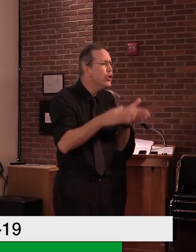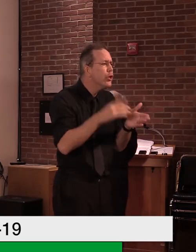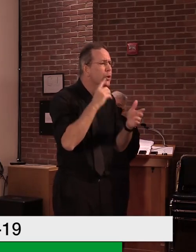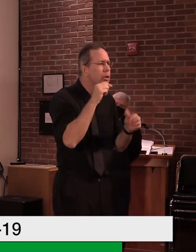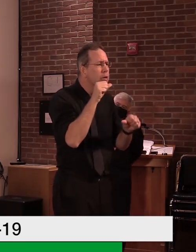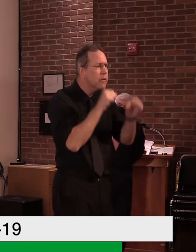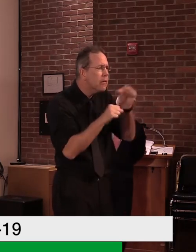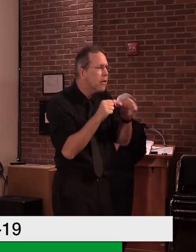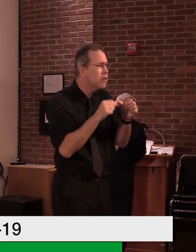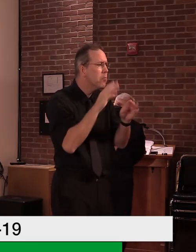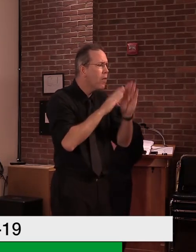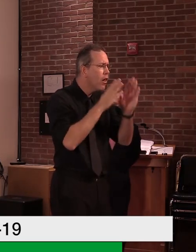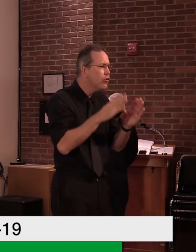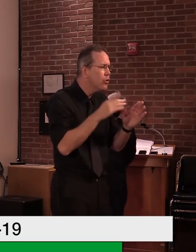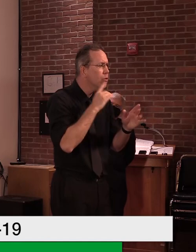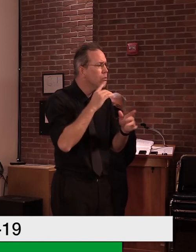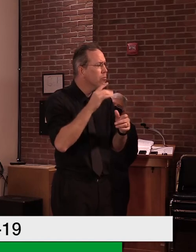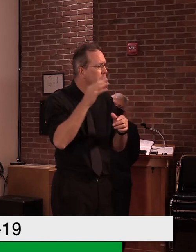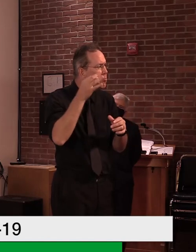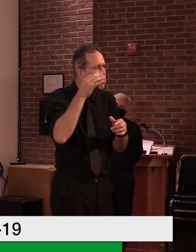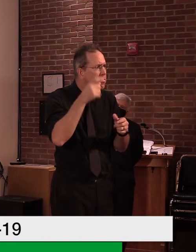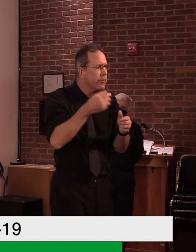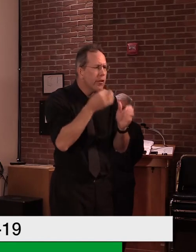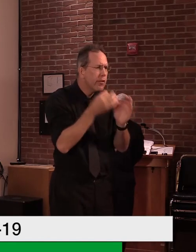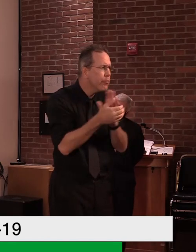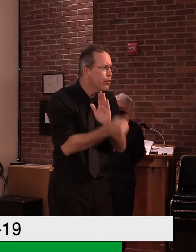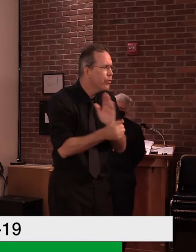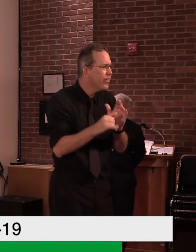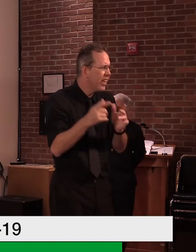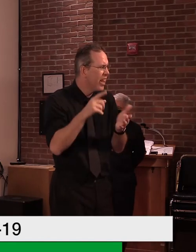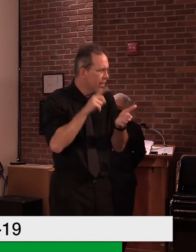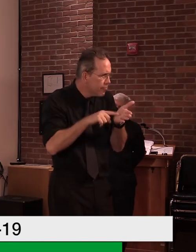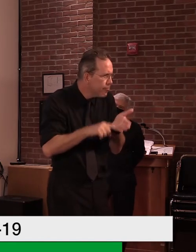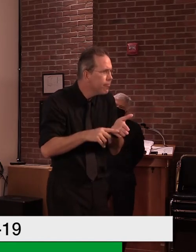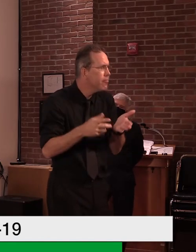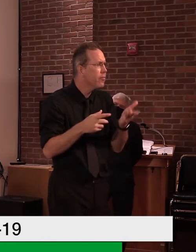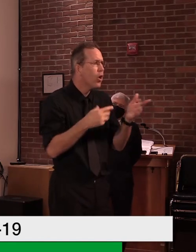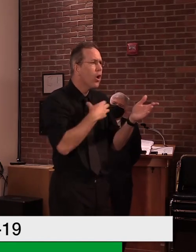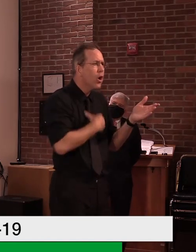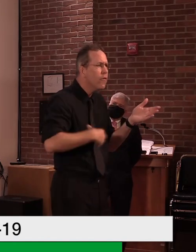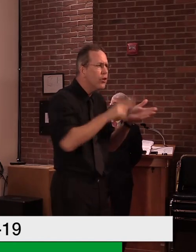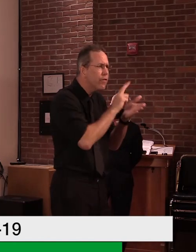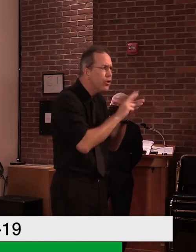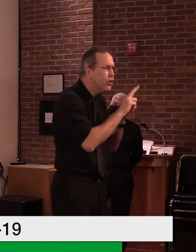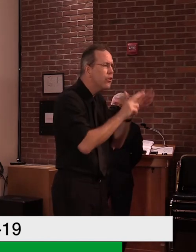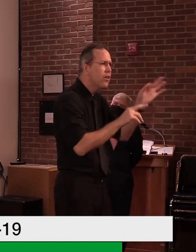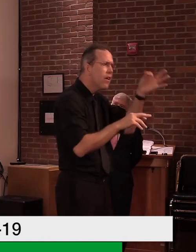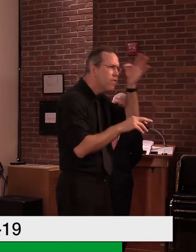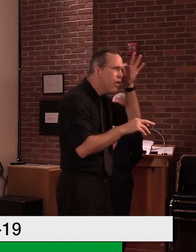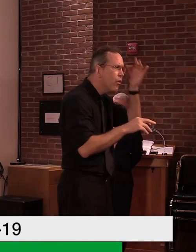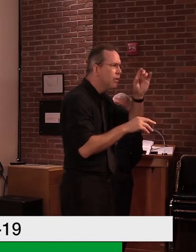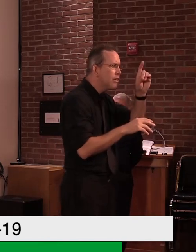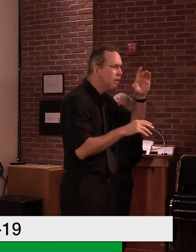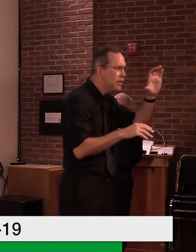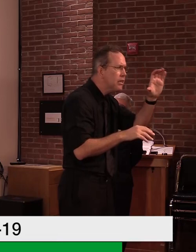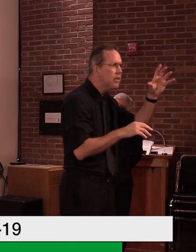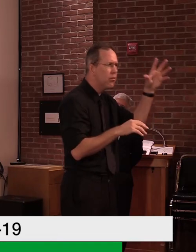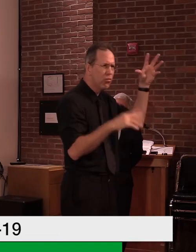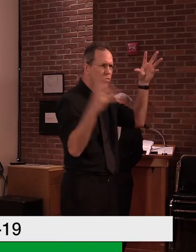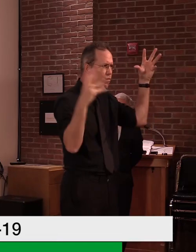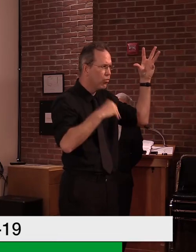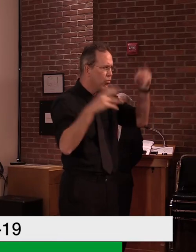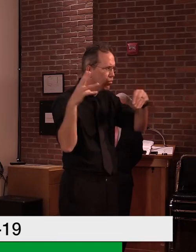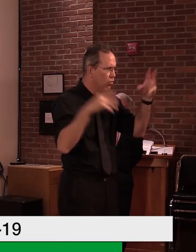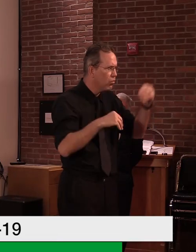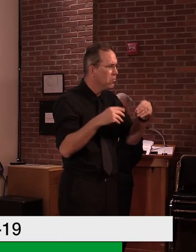only in the federal government like CDC, but Harvard researchers and others who have really tried to analyze this problem